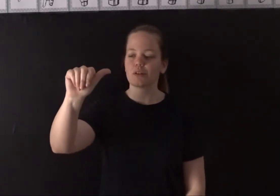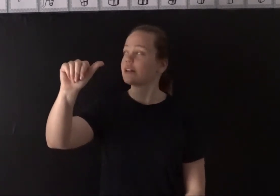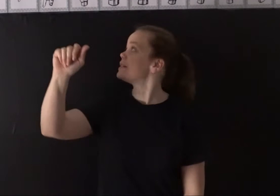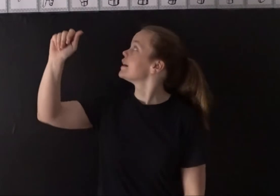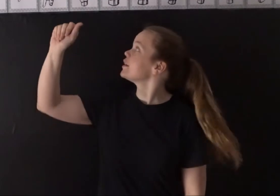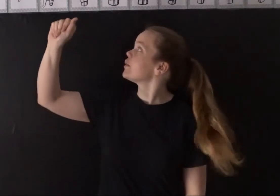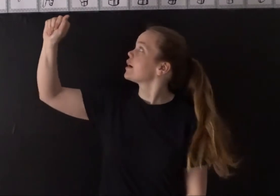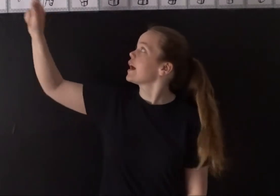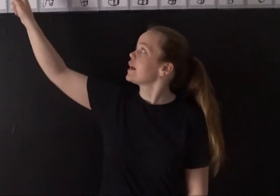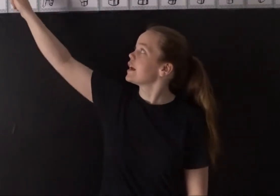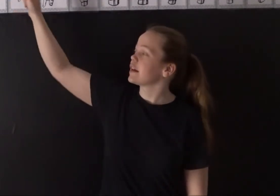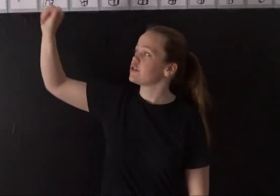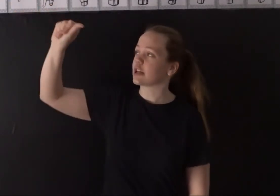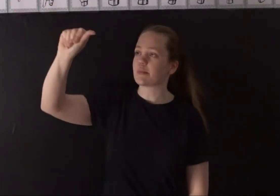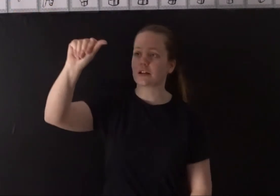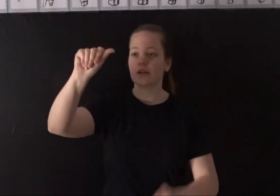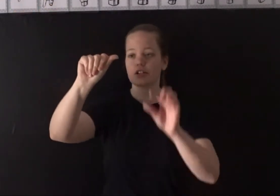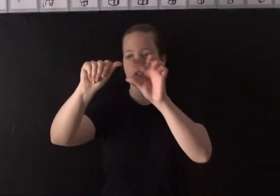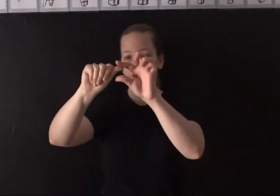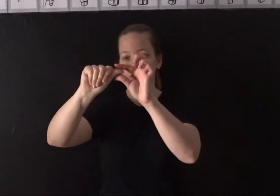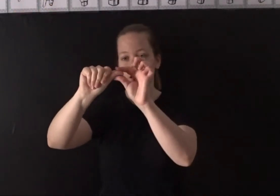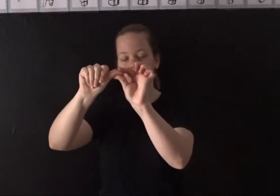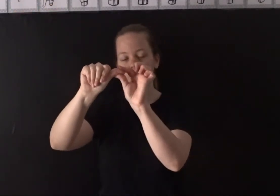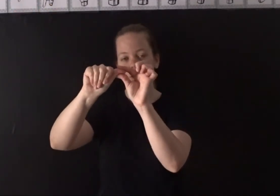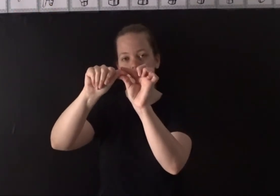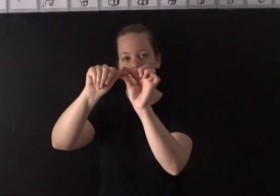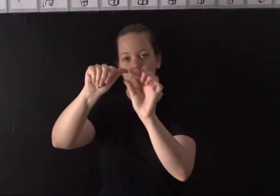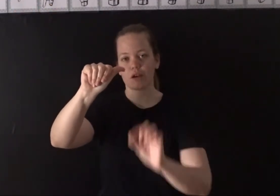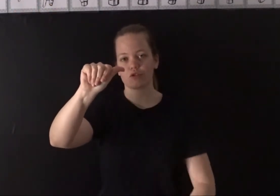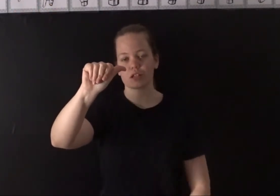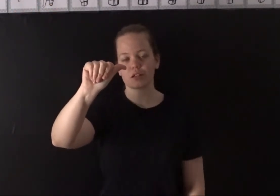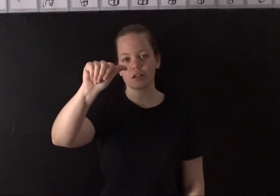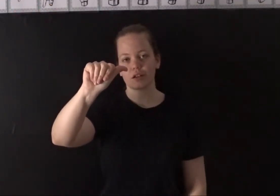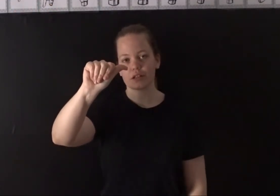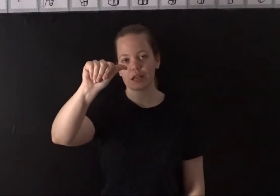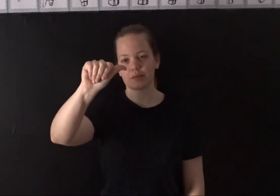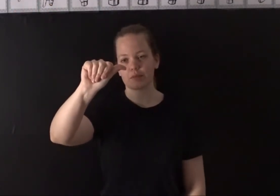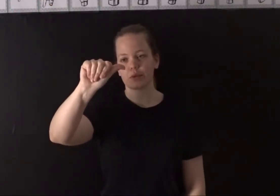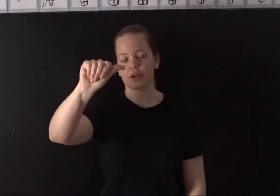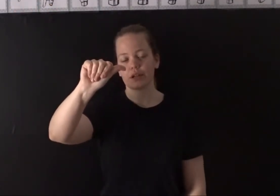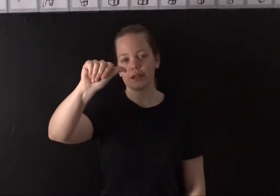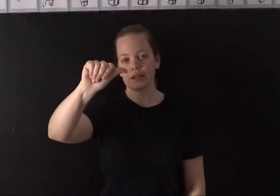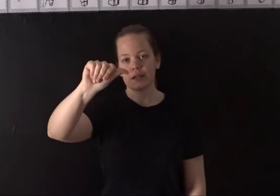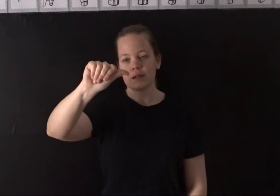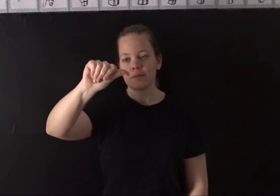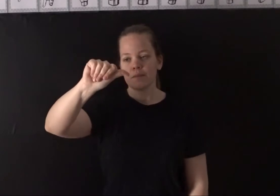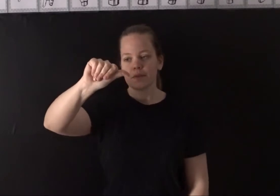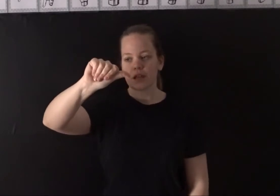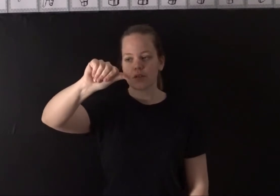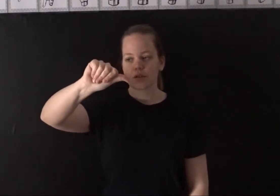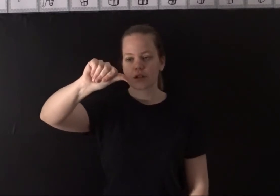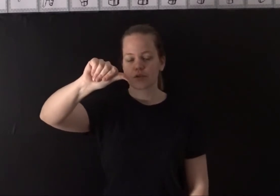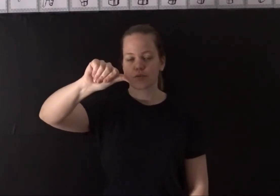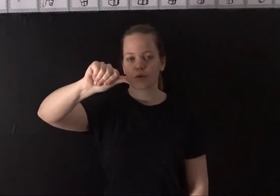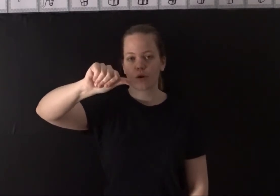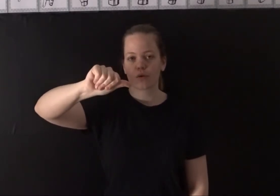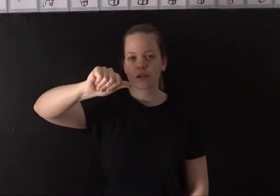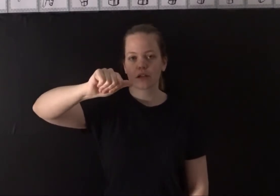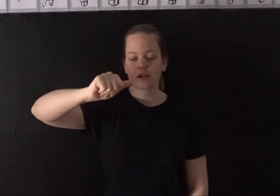going to take your A hand shape, and you're just going to kind of bring your thumb out just a little tiny bit more. Then you're going to rotate your